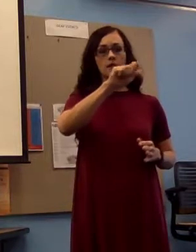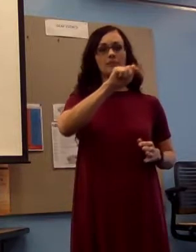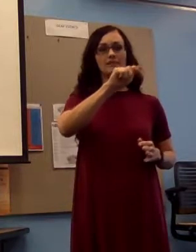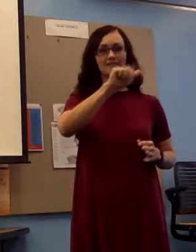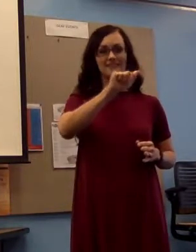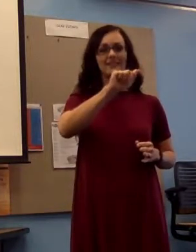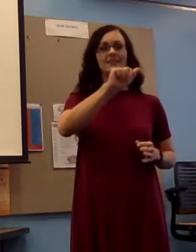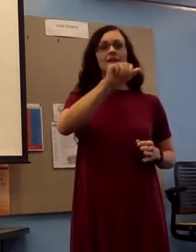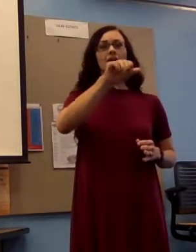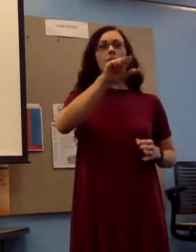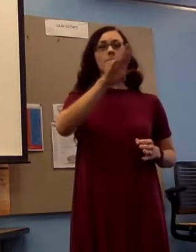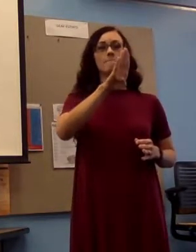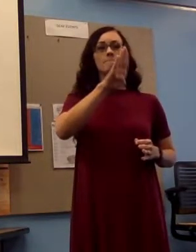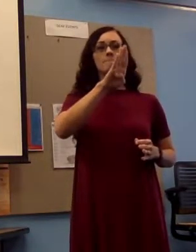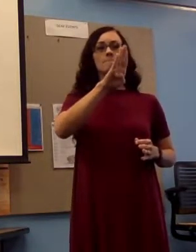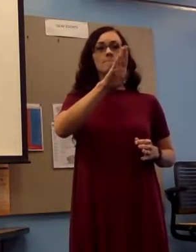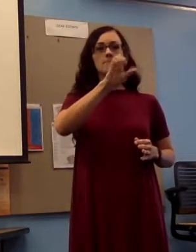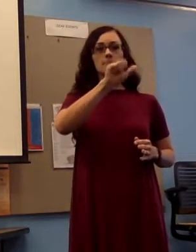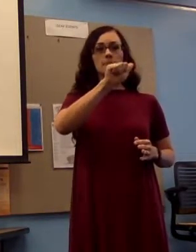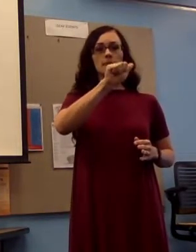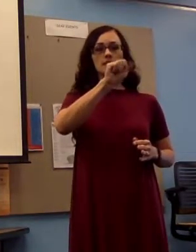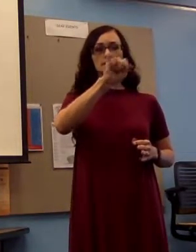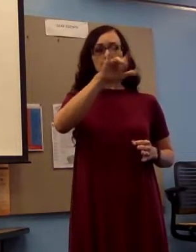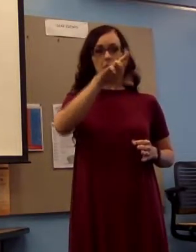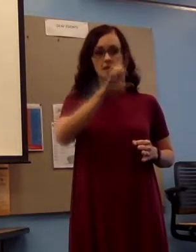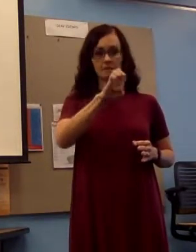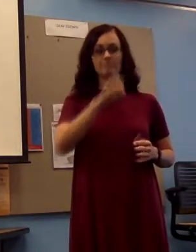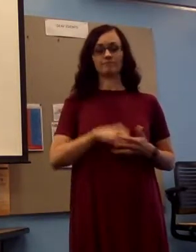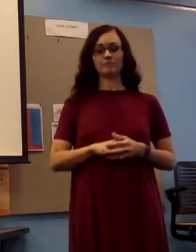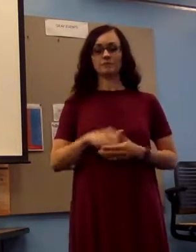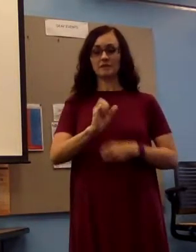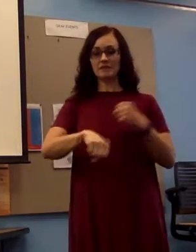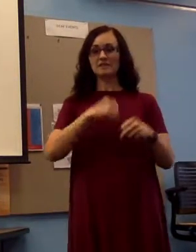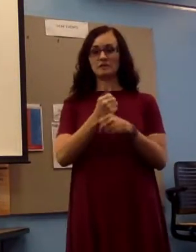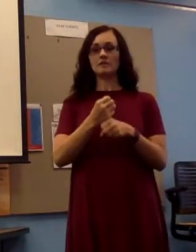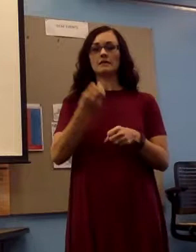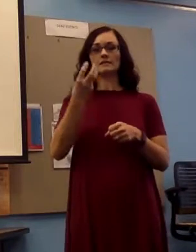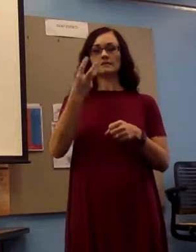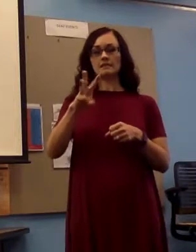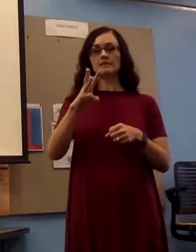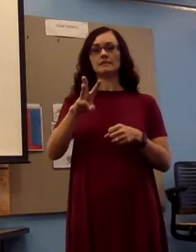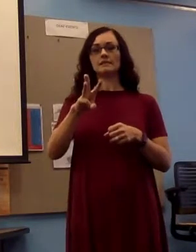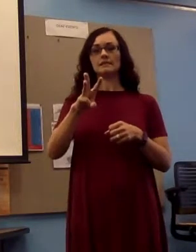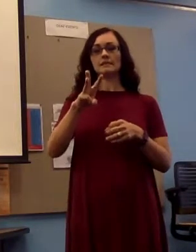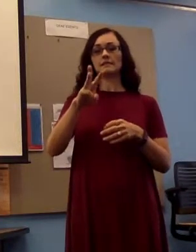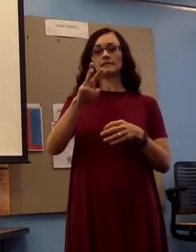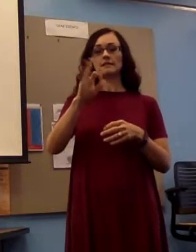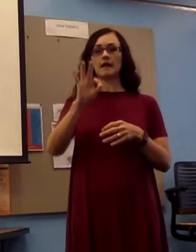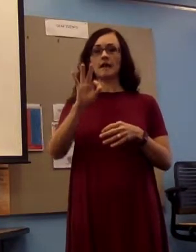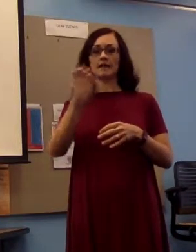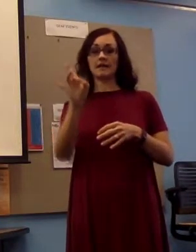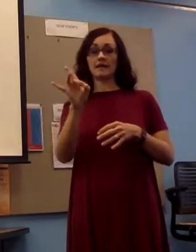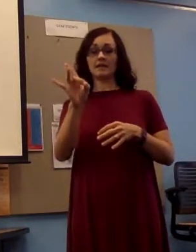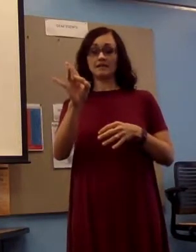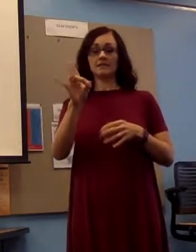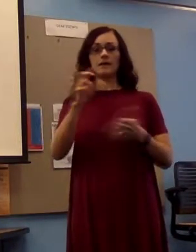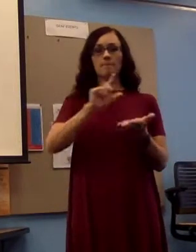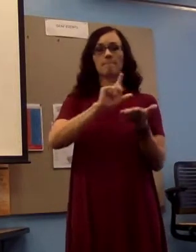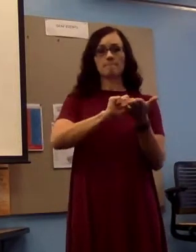So, in 1698, it was later published again, but the title changed from